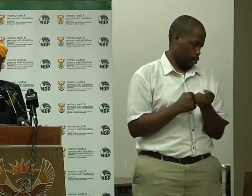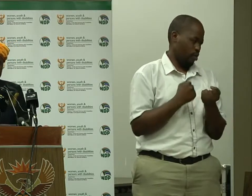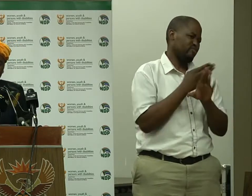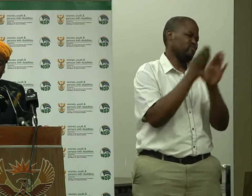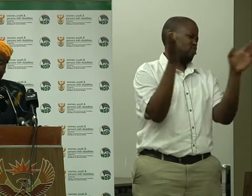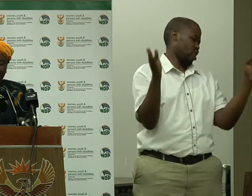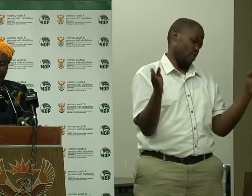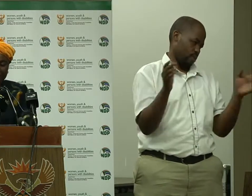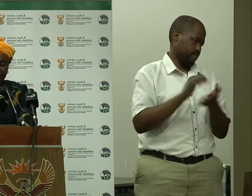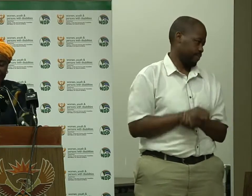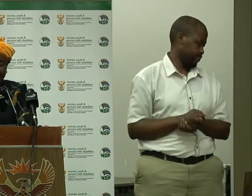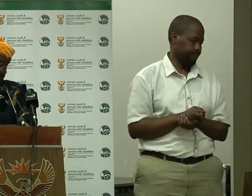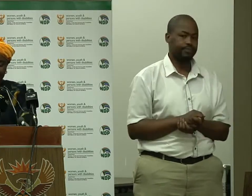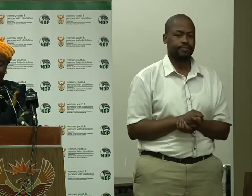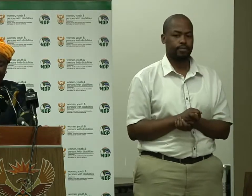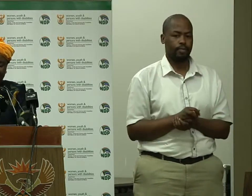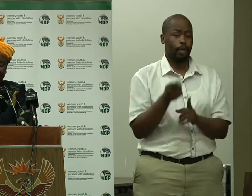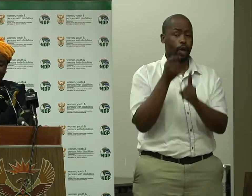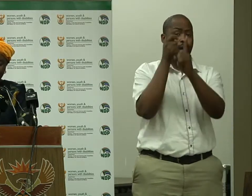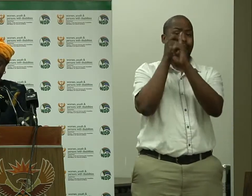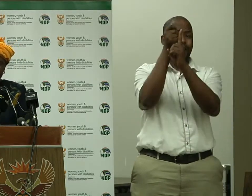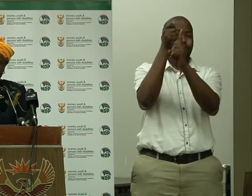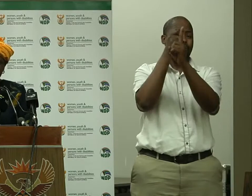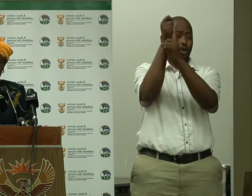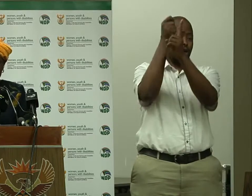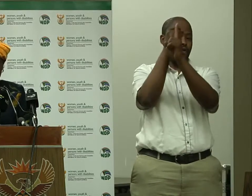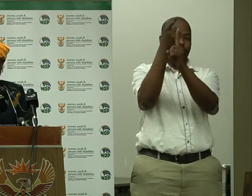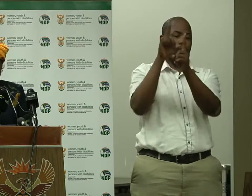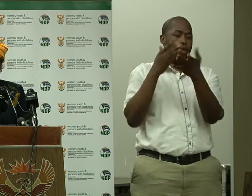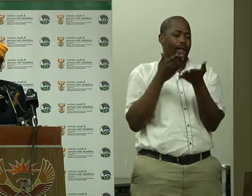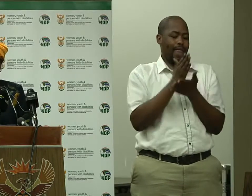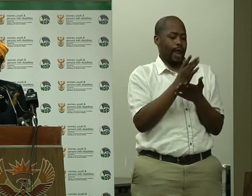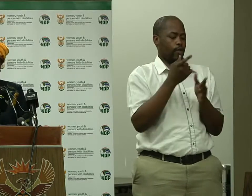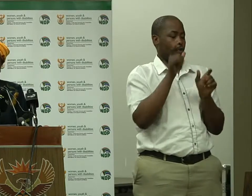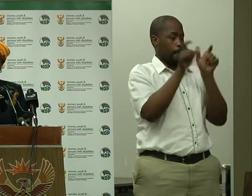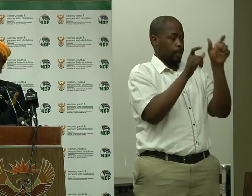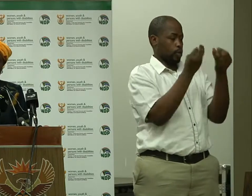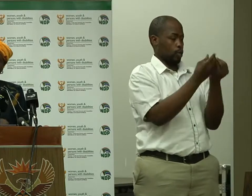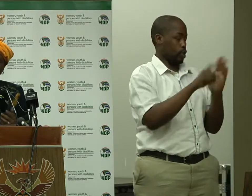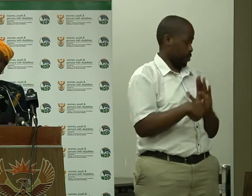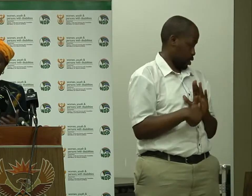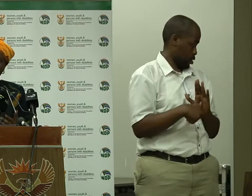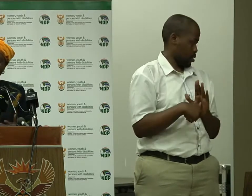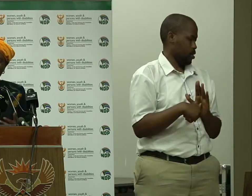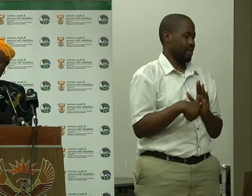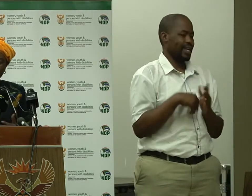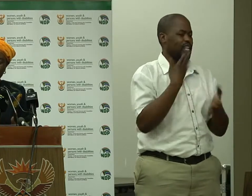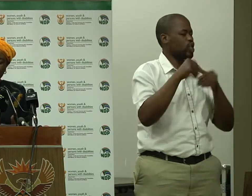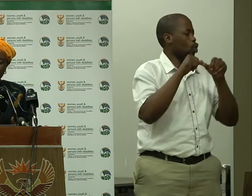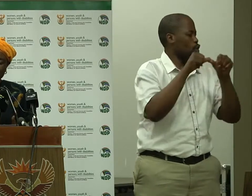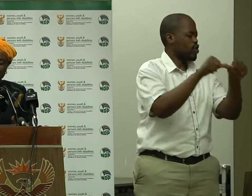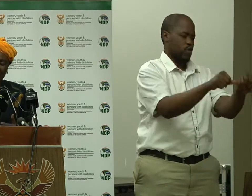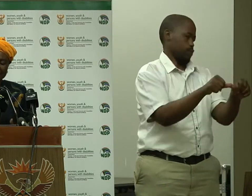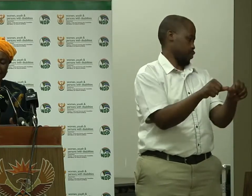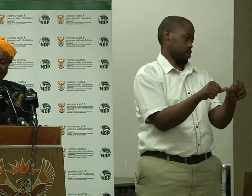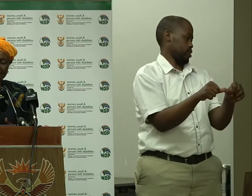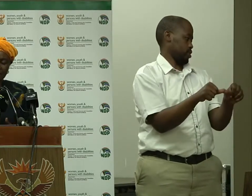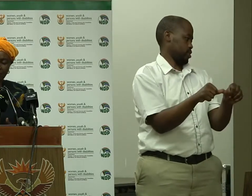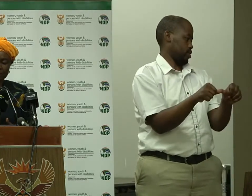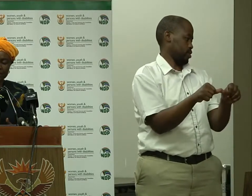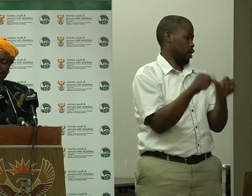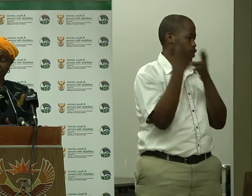general. Advocating for the rights of persons with disabilities is an ongoing